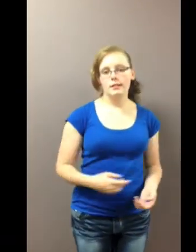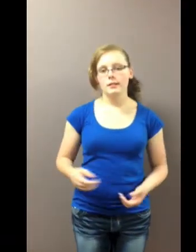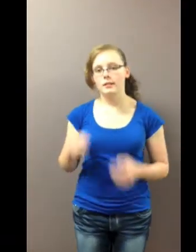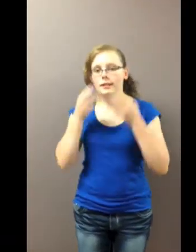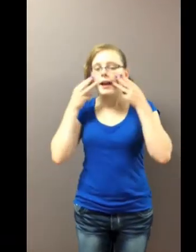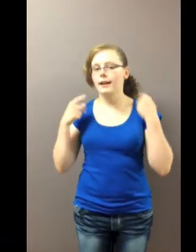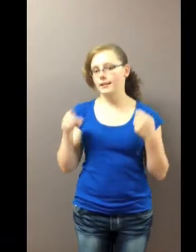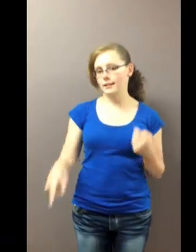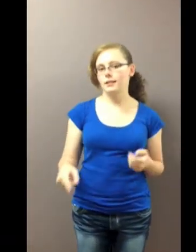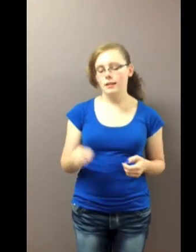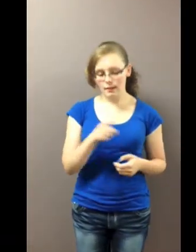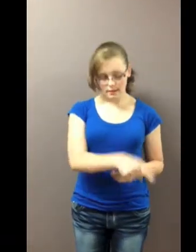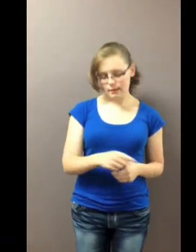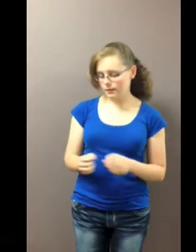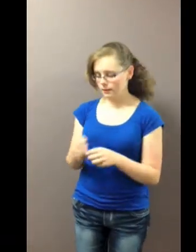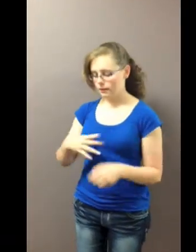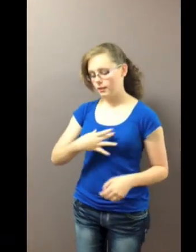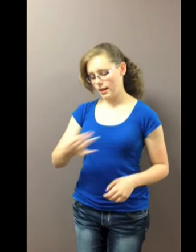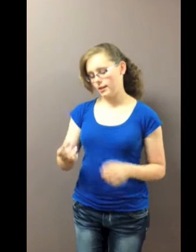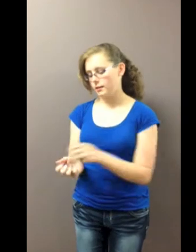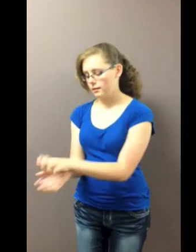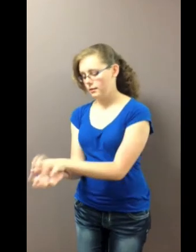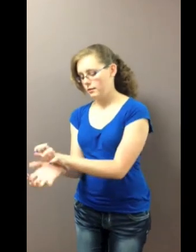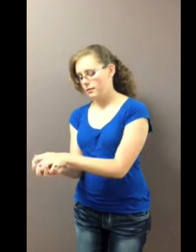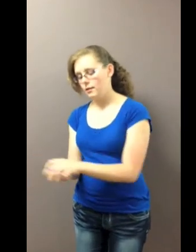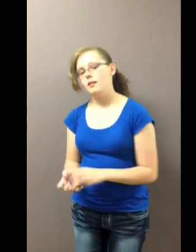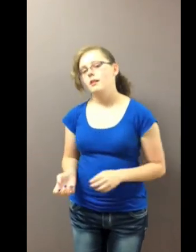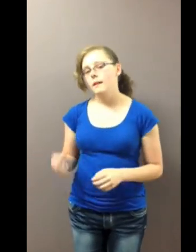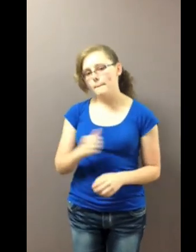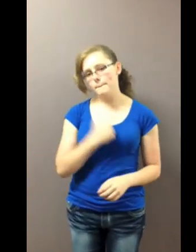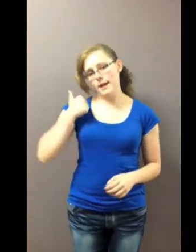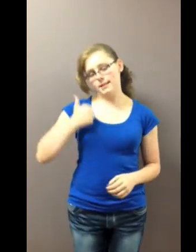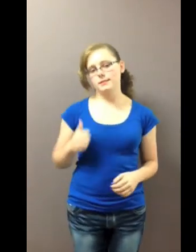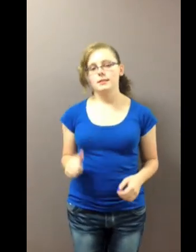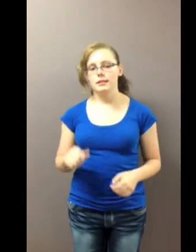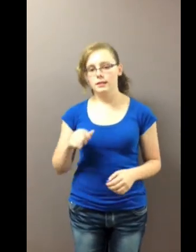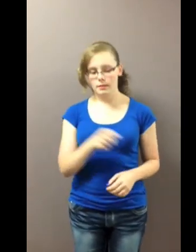Best of all, they like barking at cats. Puppies are like that.